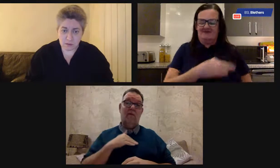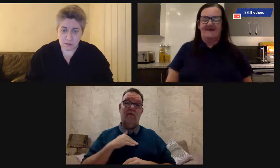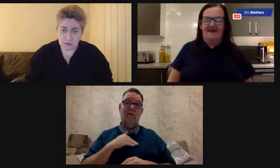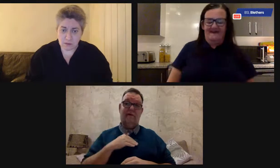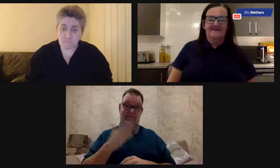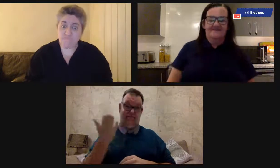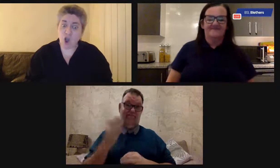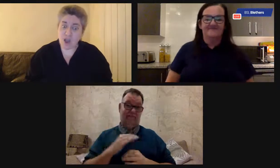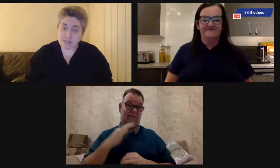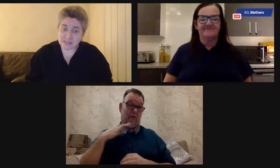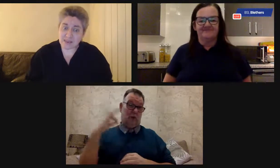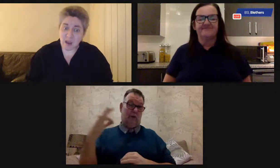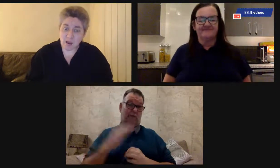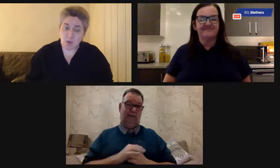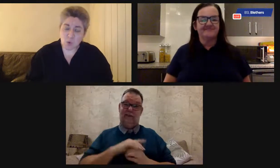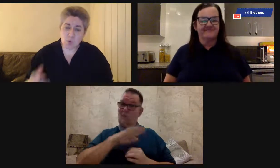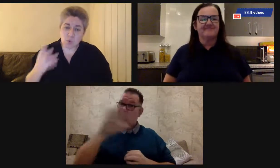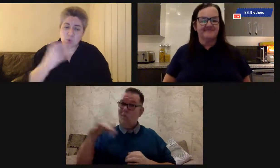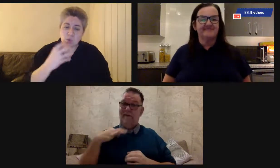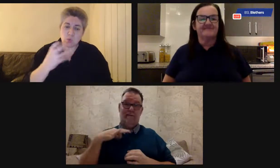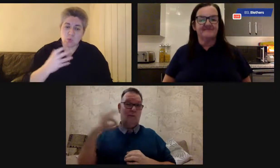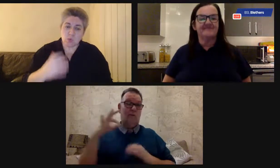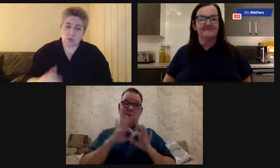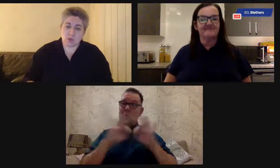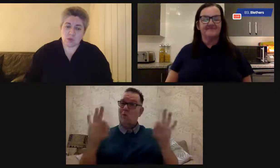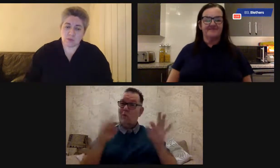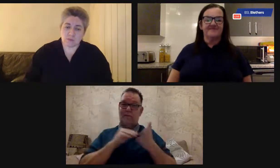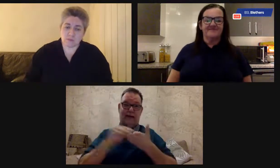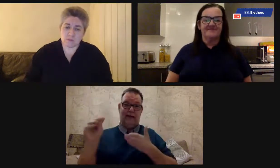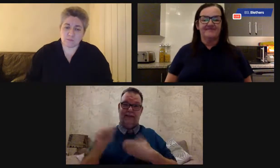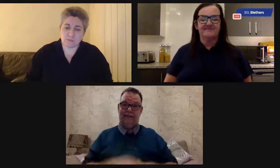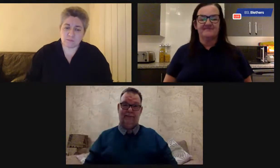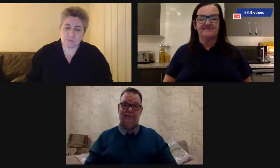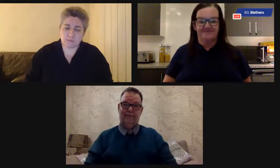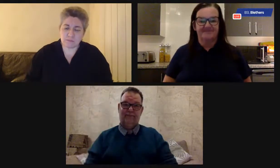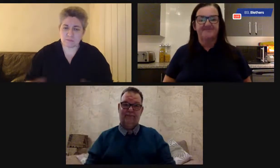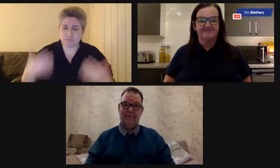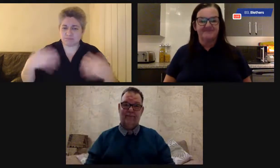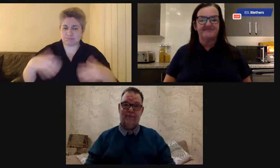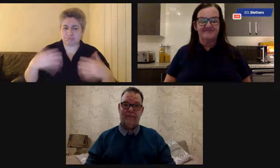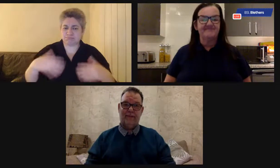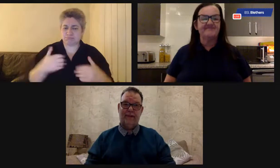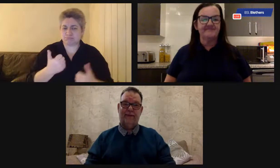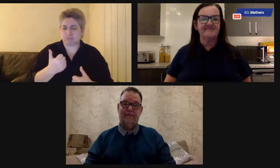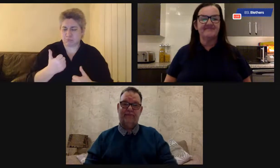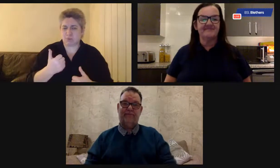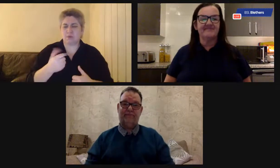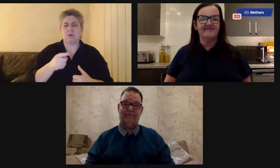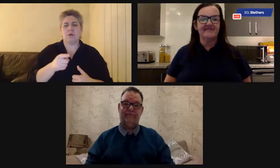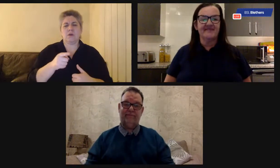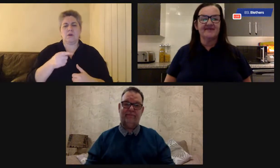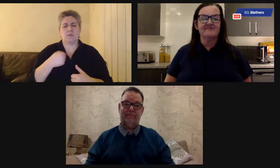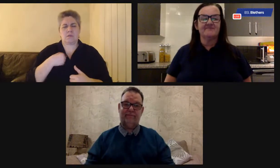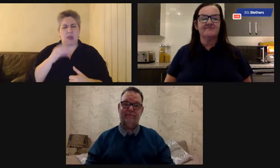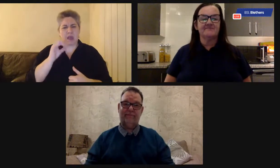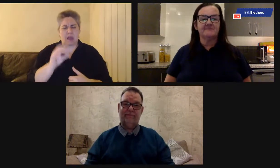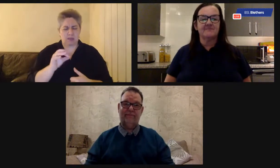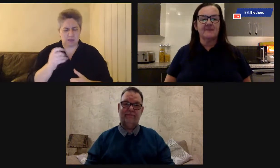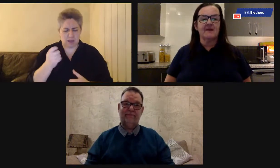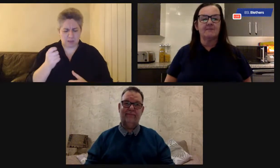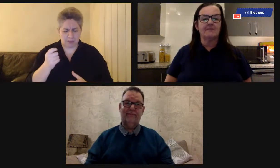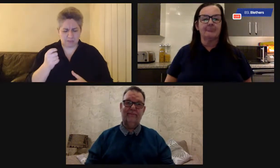volunteers? All volunteers. Well, Pam just beat me to it. No one gets paid a penny. Wow,